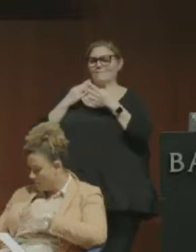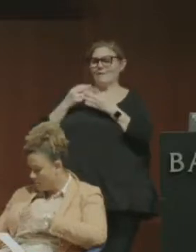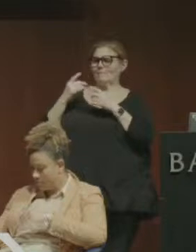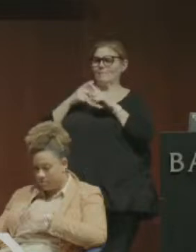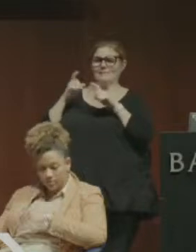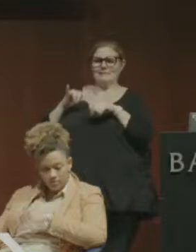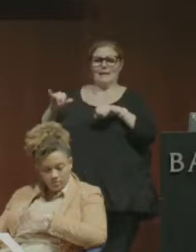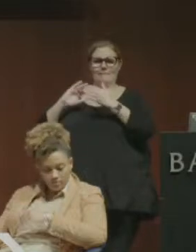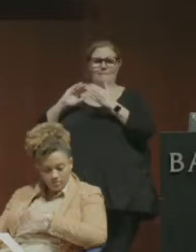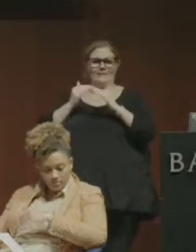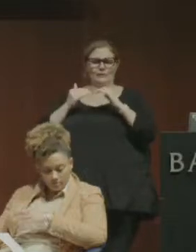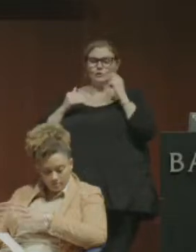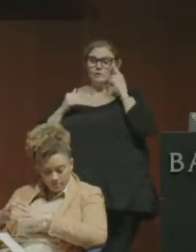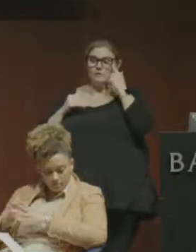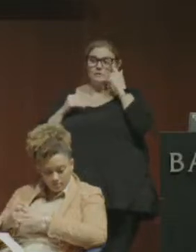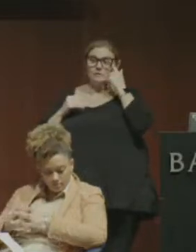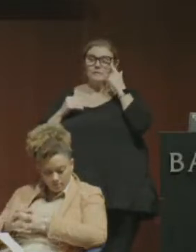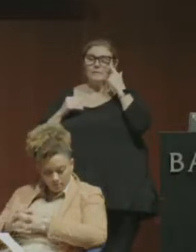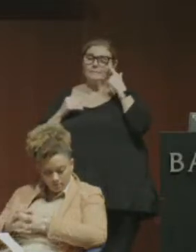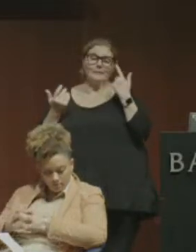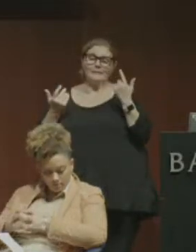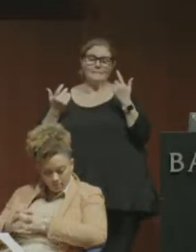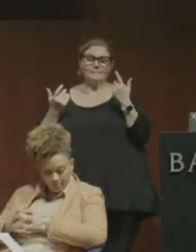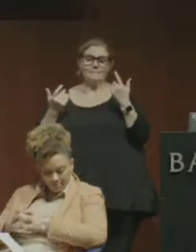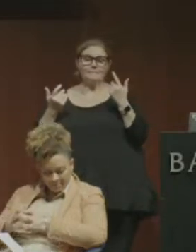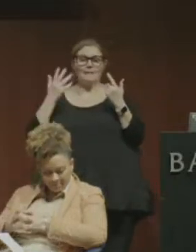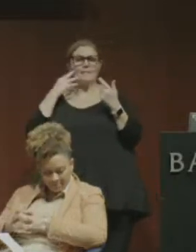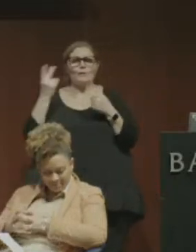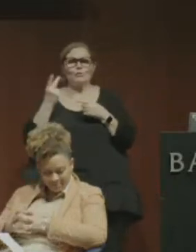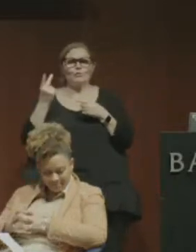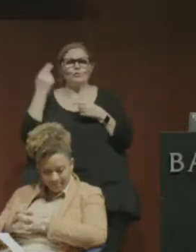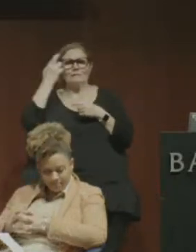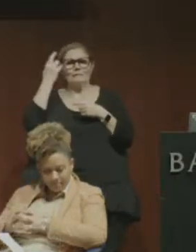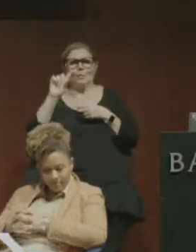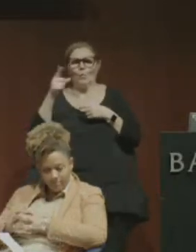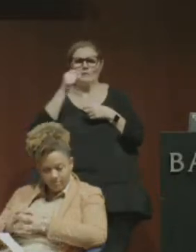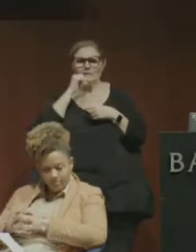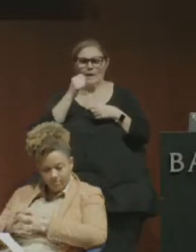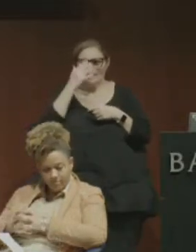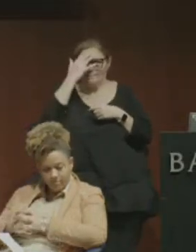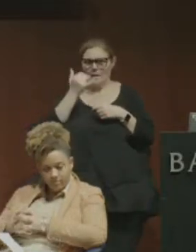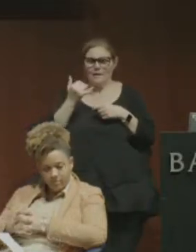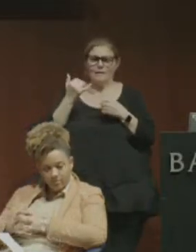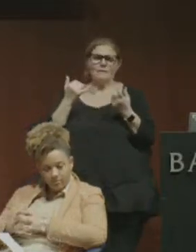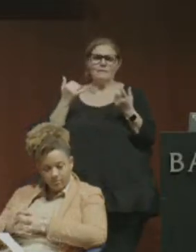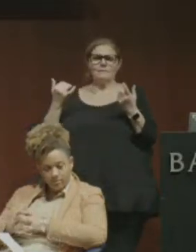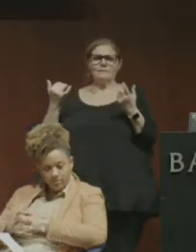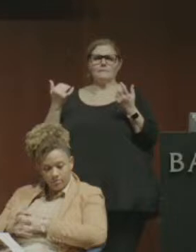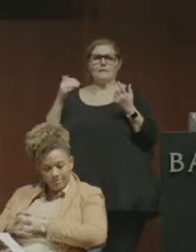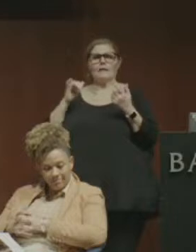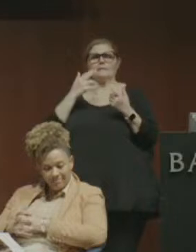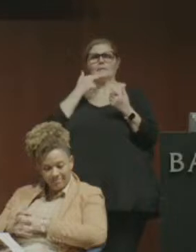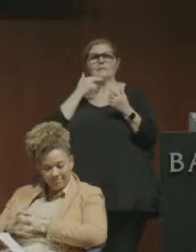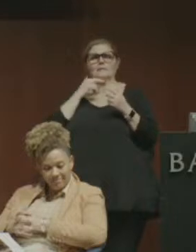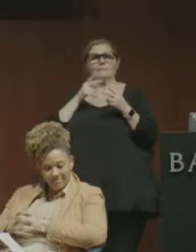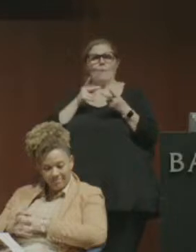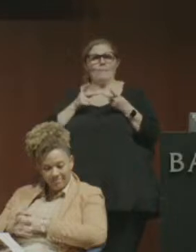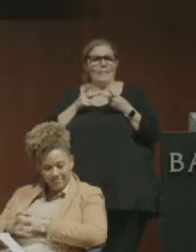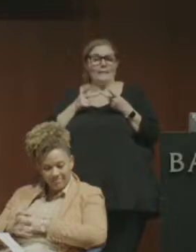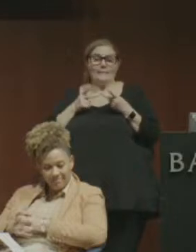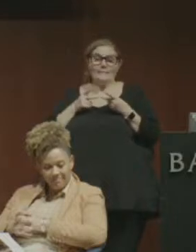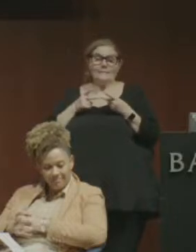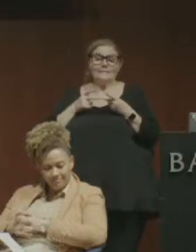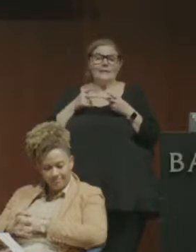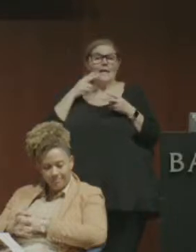village. But it was not just because of those personal connections, but in a small place, as